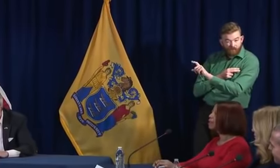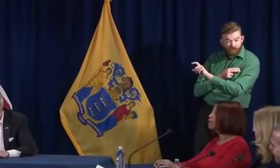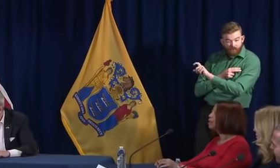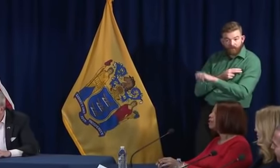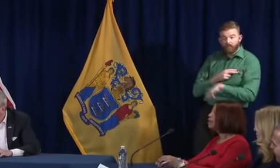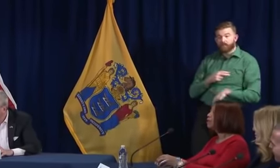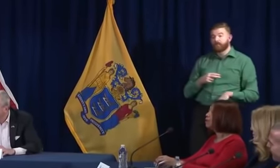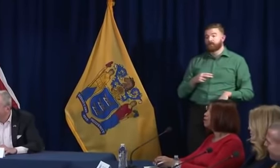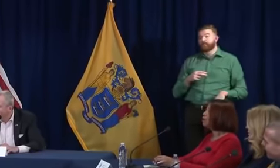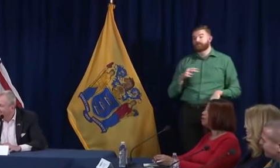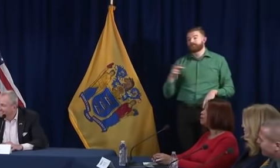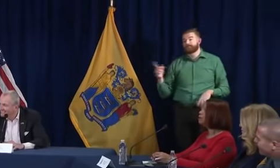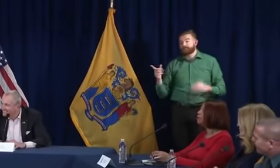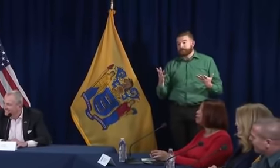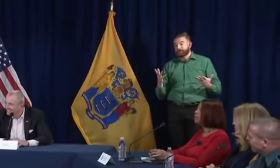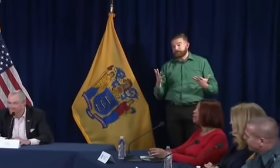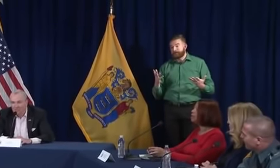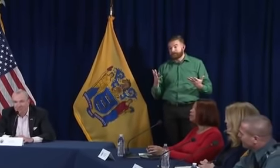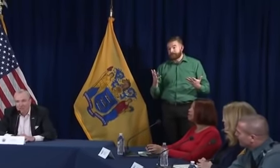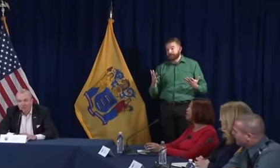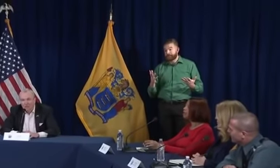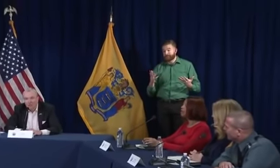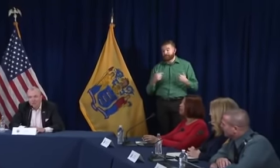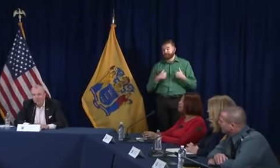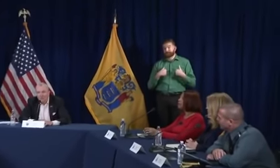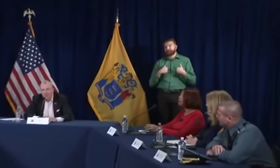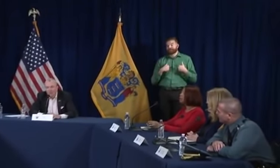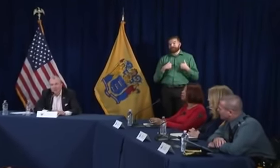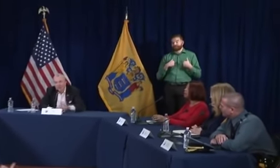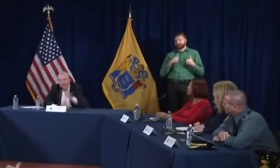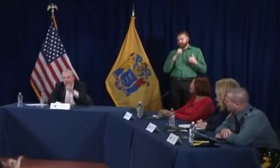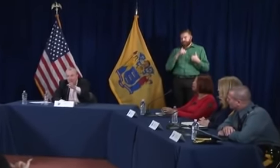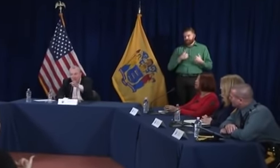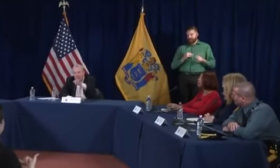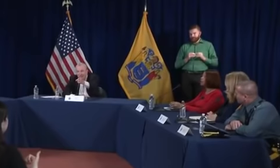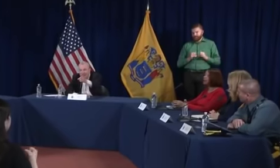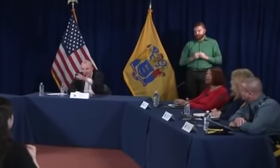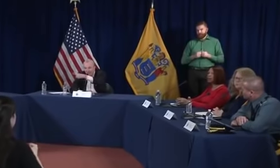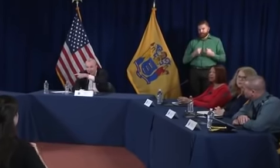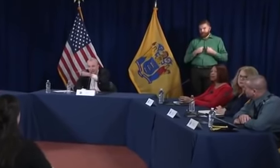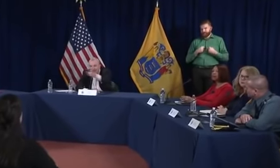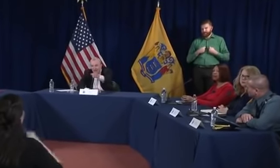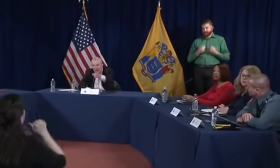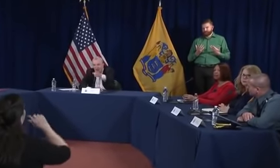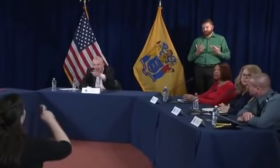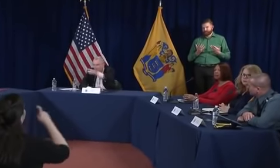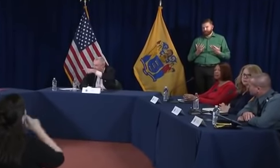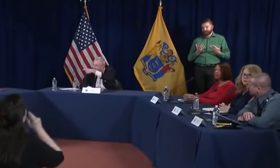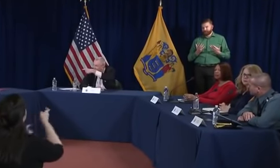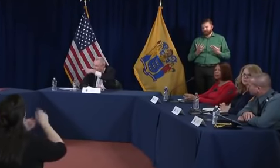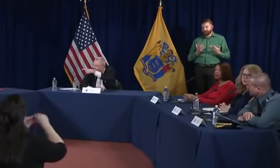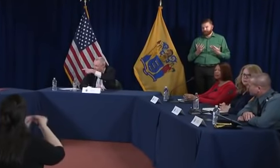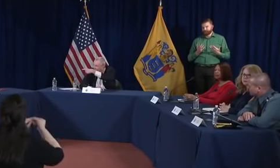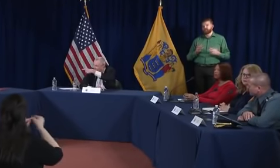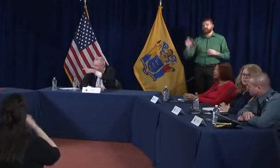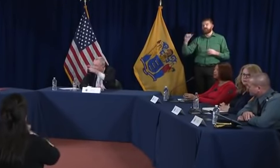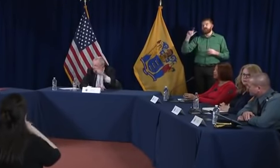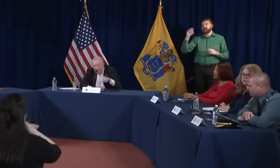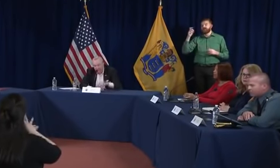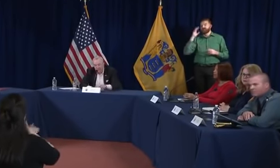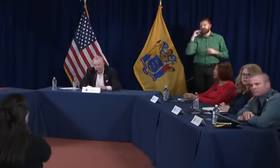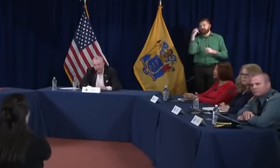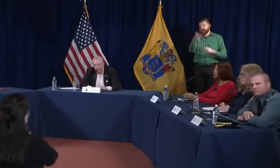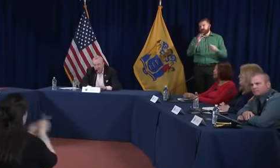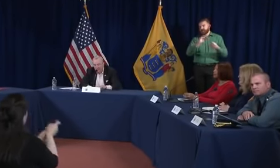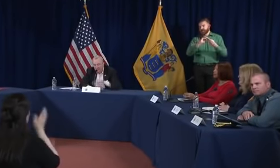I don't have those statistics with me today. I answered it yesterday for the absolute number of beds. Alex can get you that because we have gone on record with those. Is that all right, Judy? Yes.